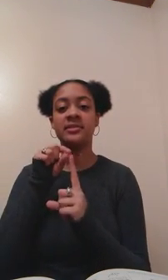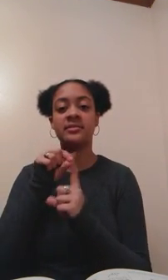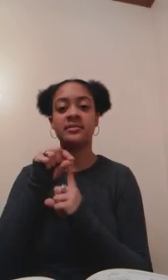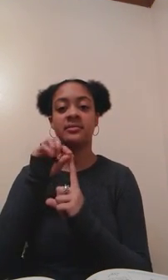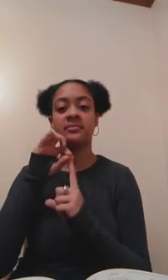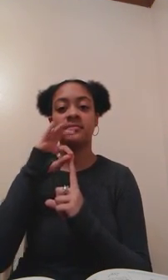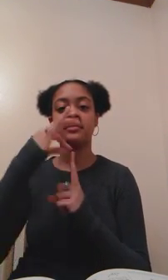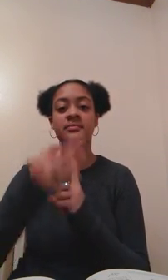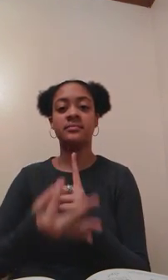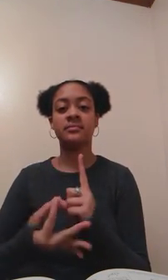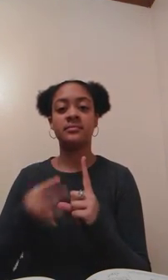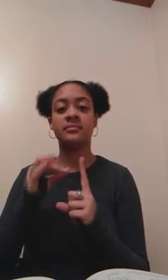this.